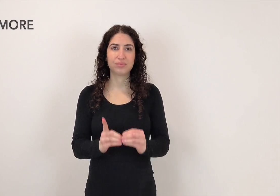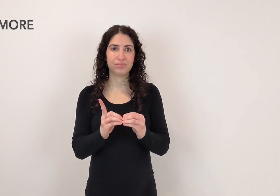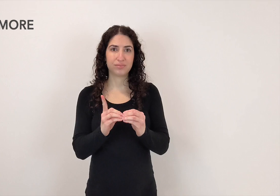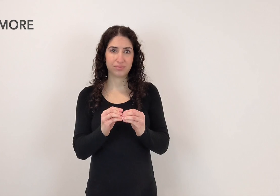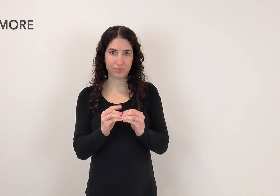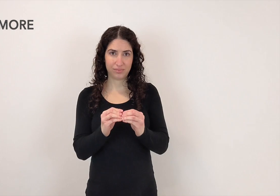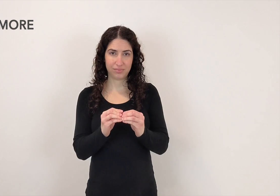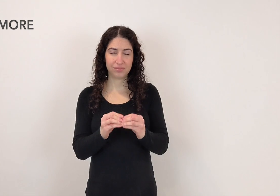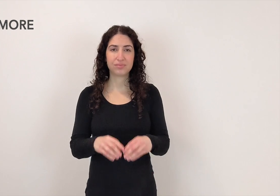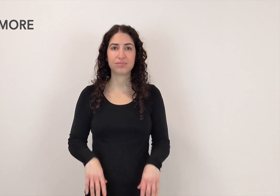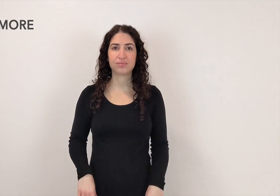One more.